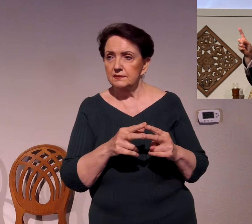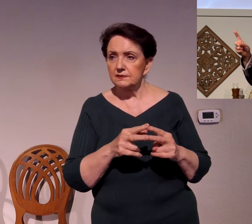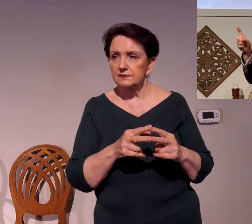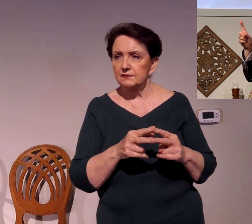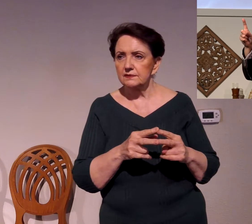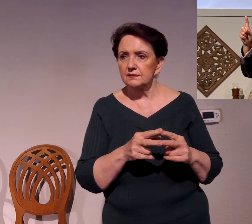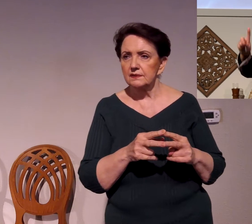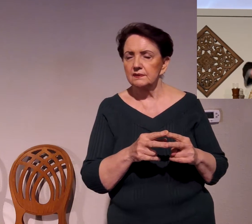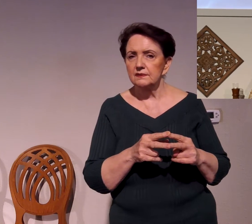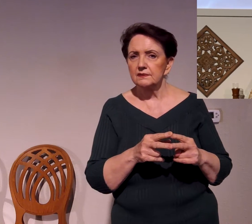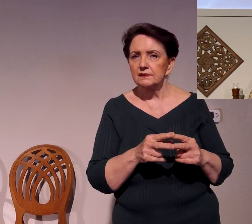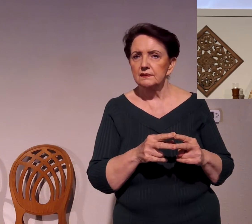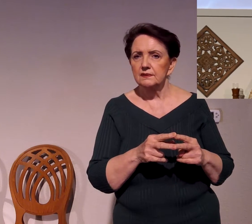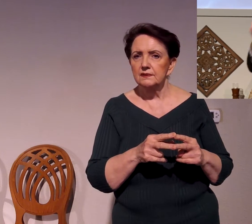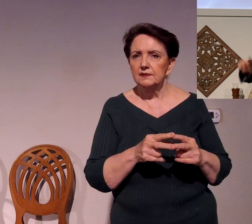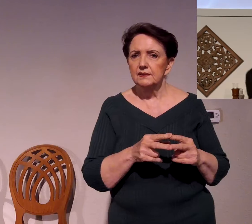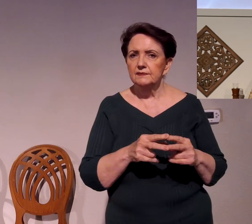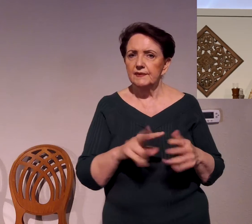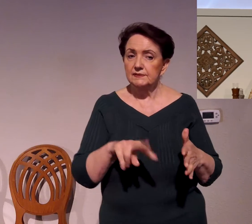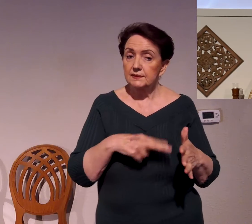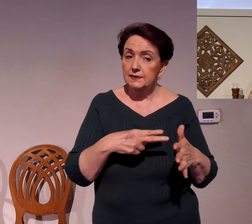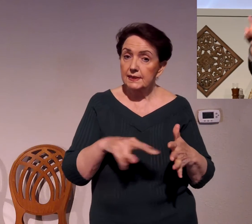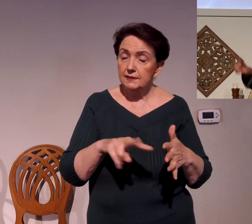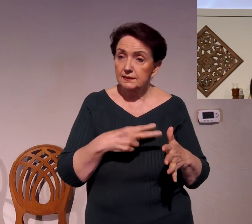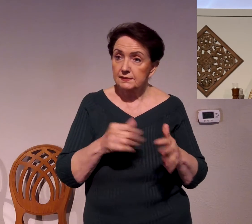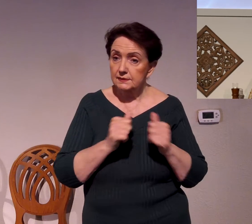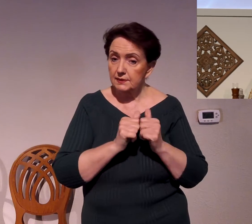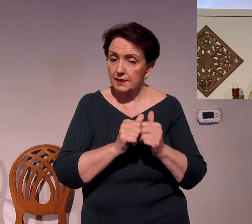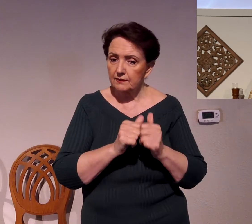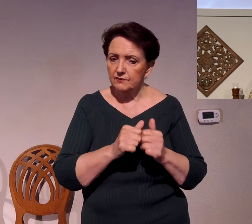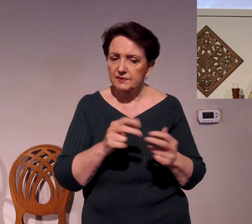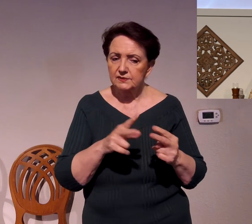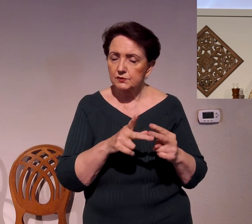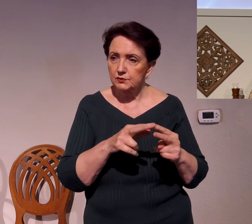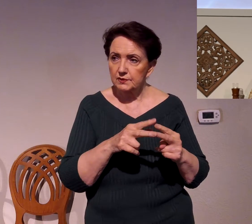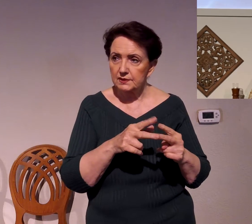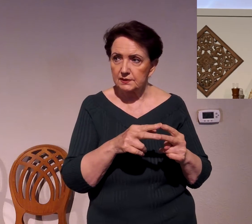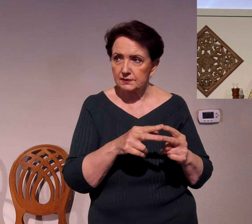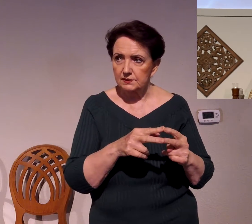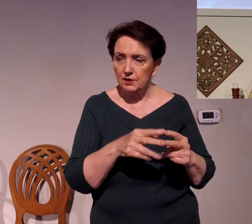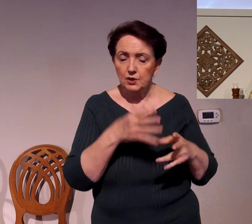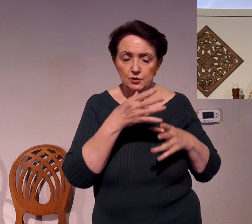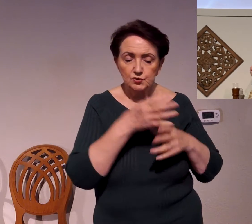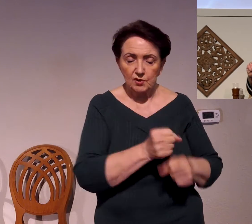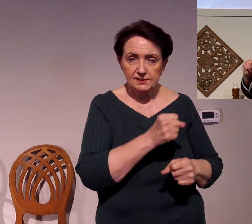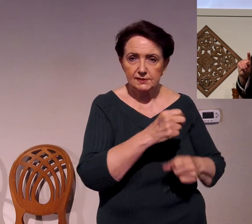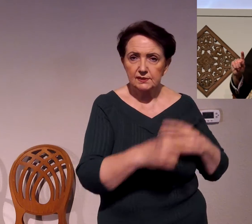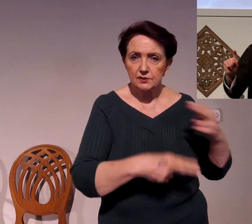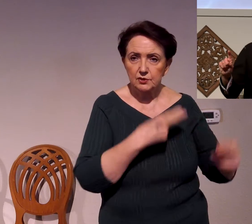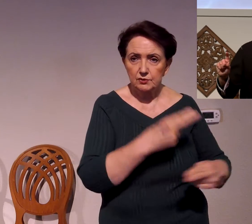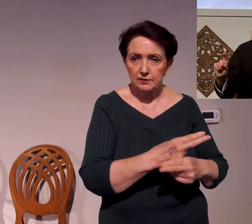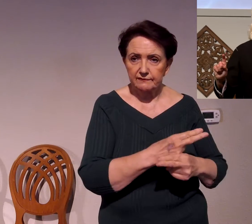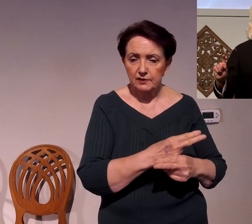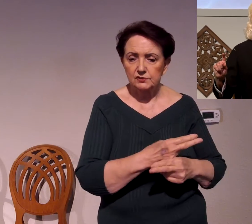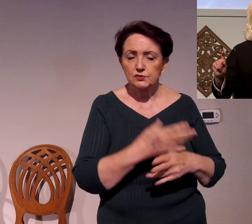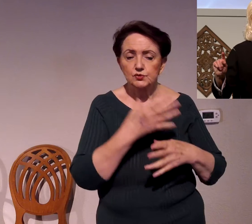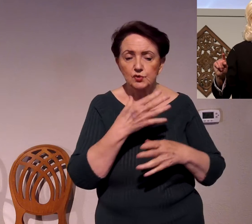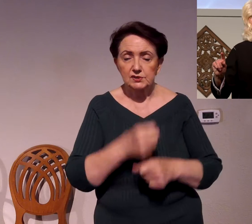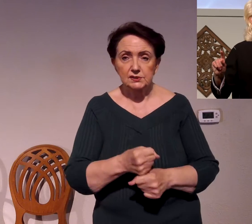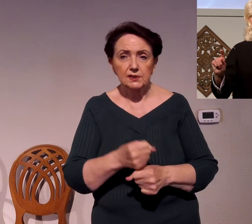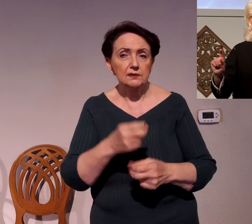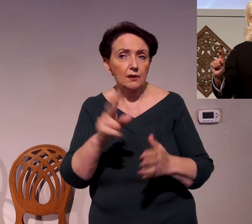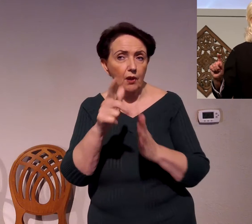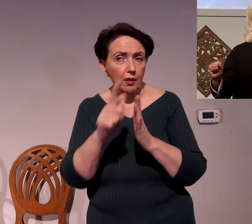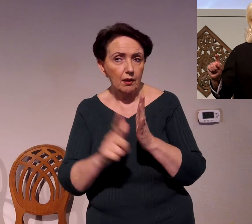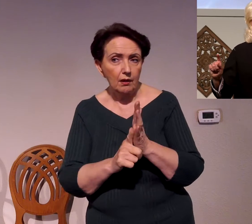these two things are a dance. We're dancing with these two things. We're trusting the universe. We're trusting the law. We're trusting